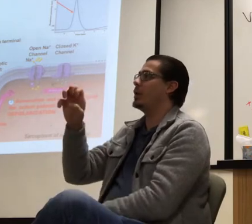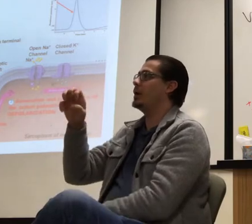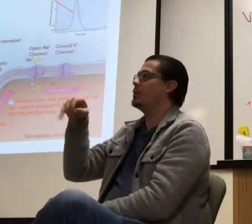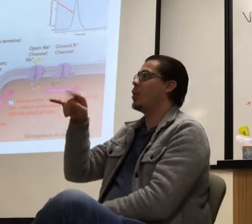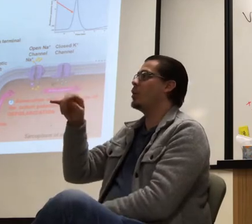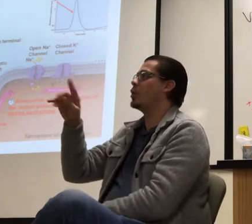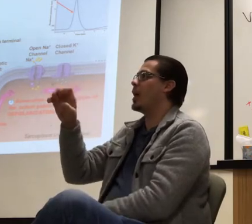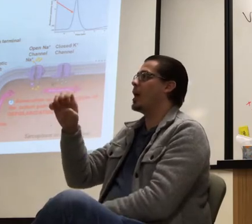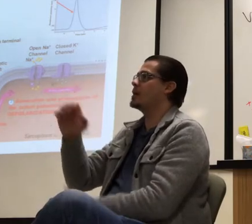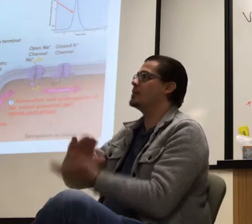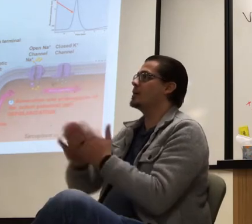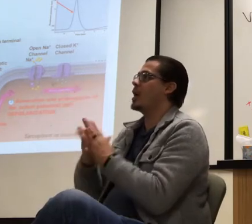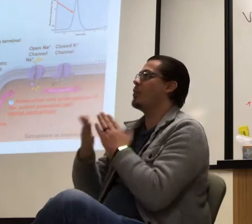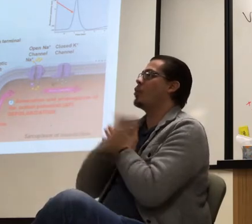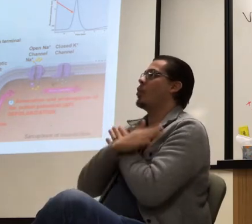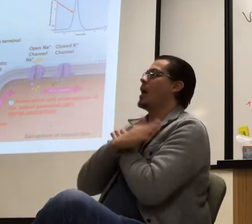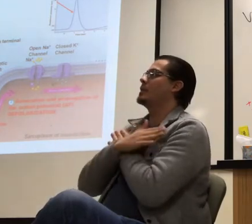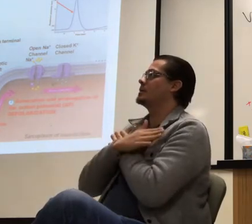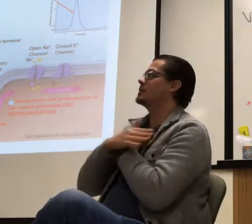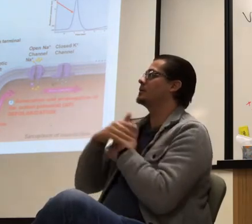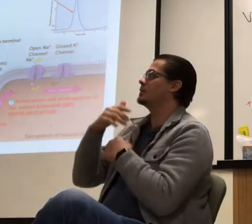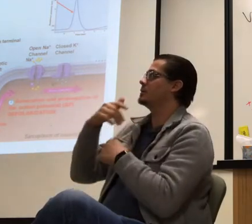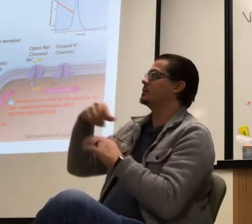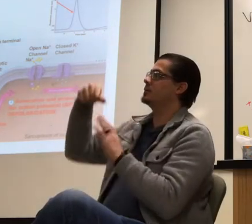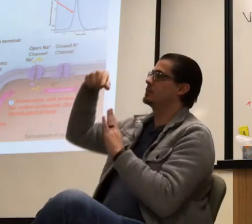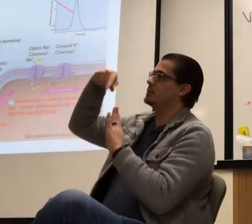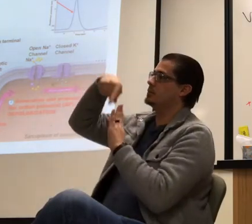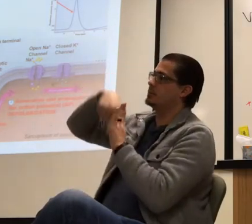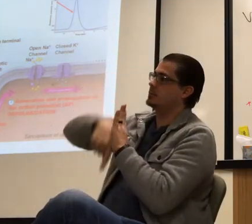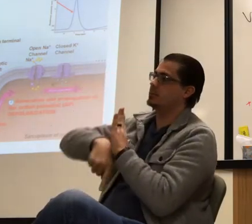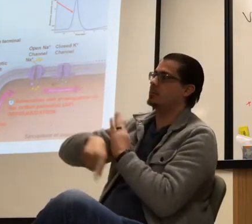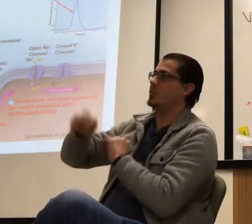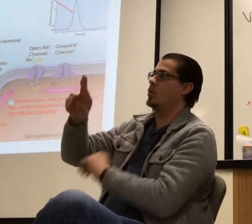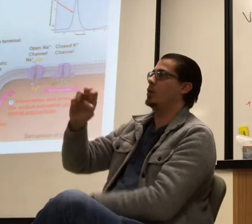rest. So the repolarization